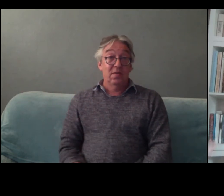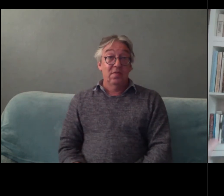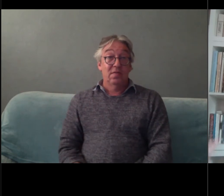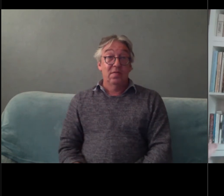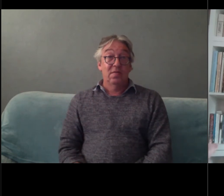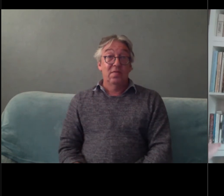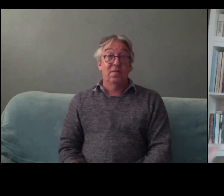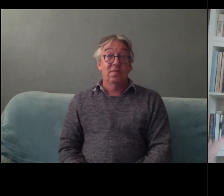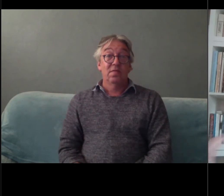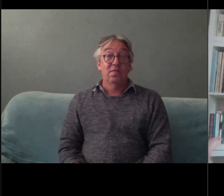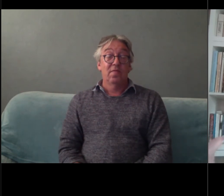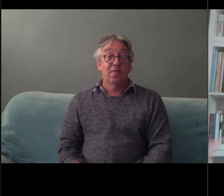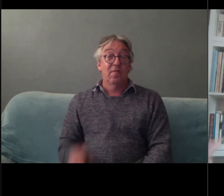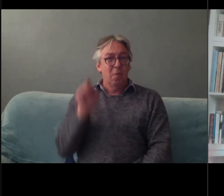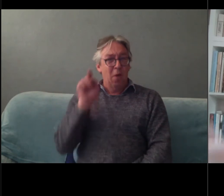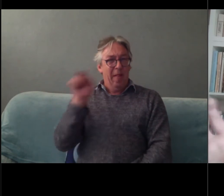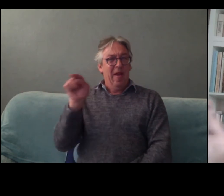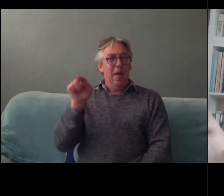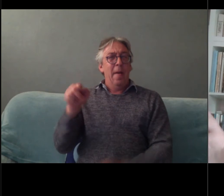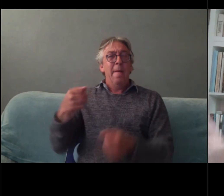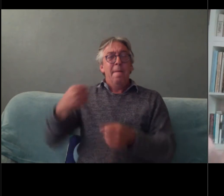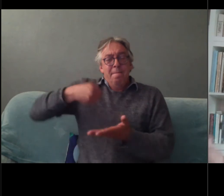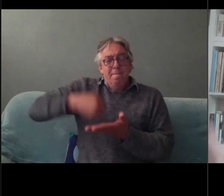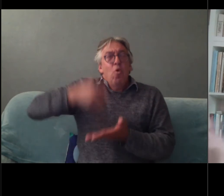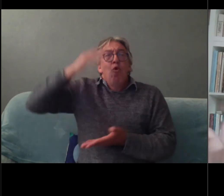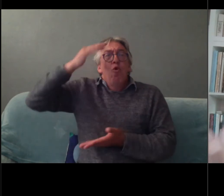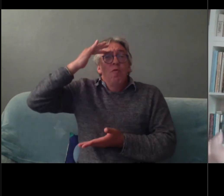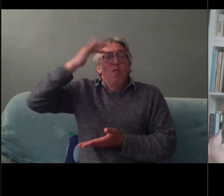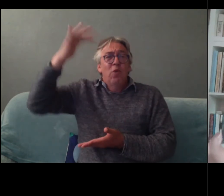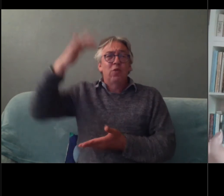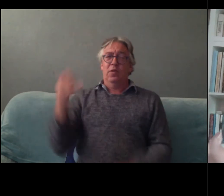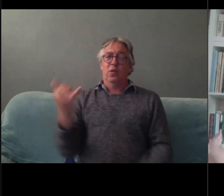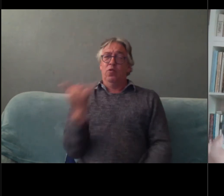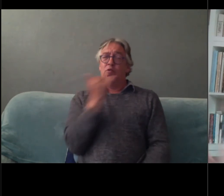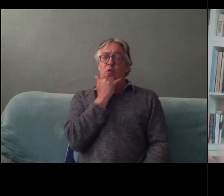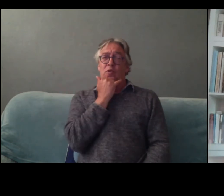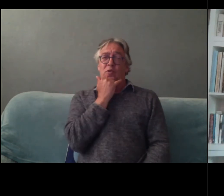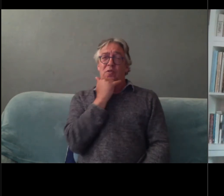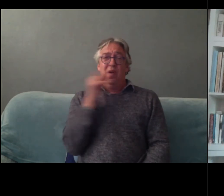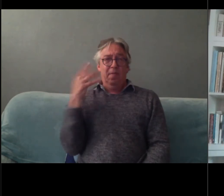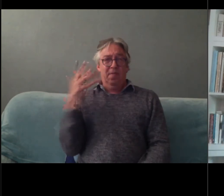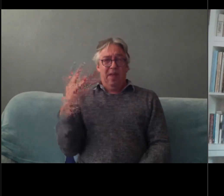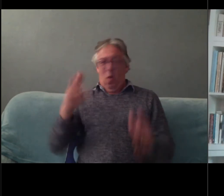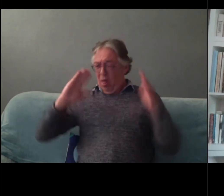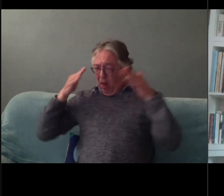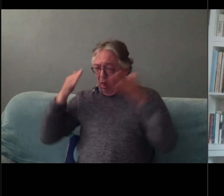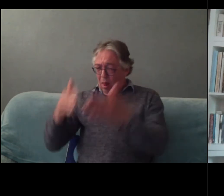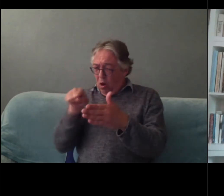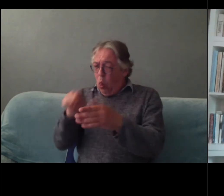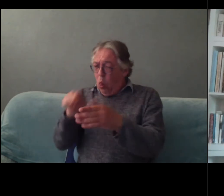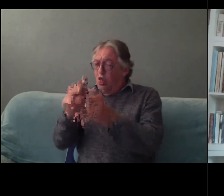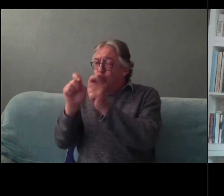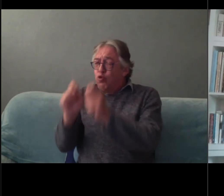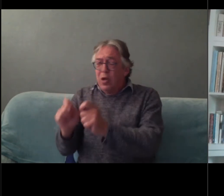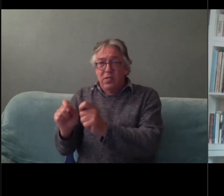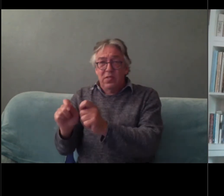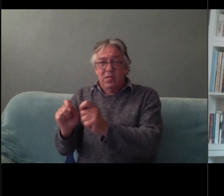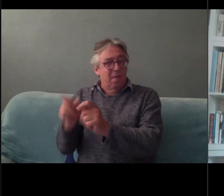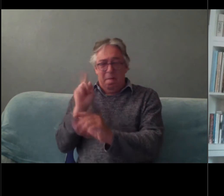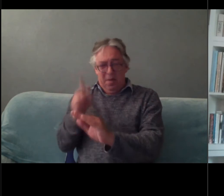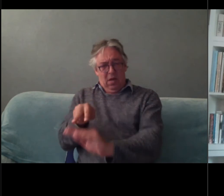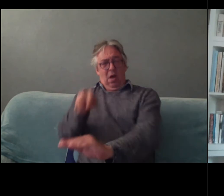the framework or the frame where you put those small pieces in. So there is no really good results